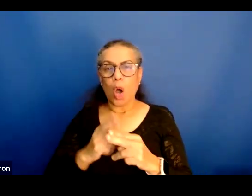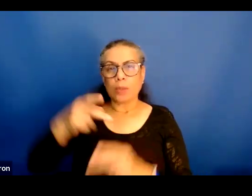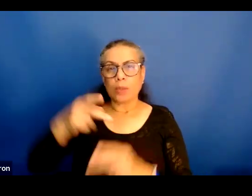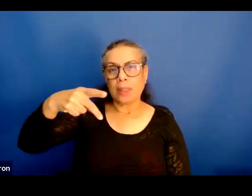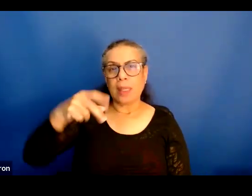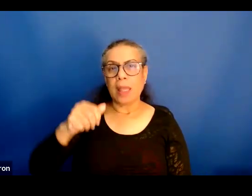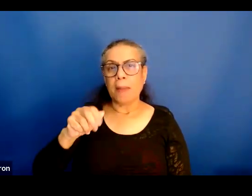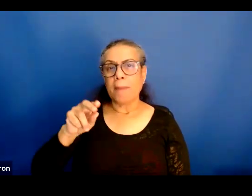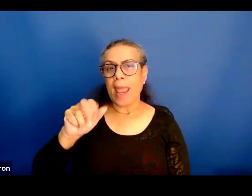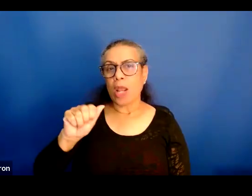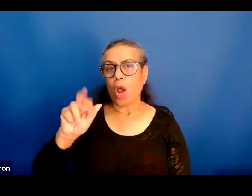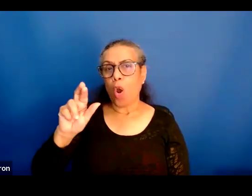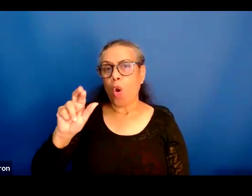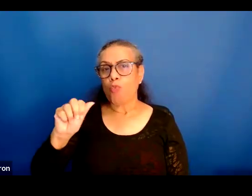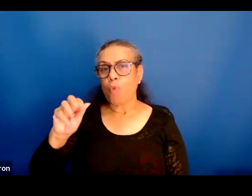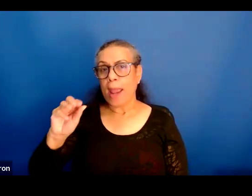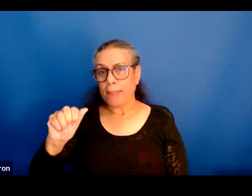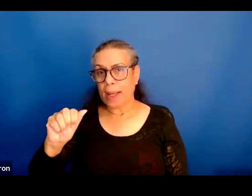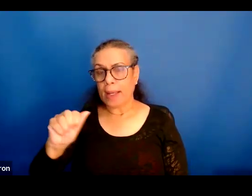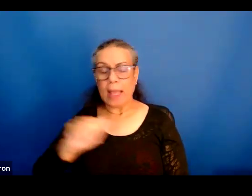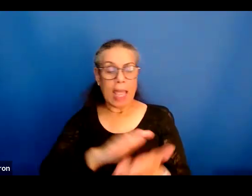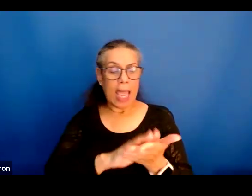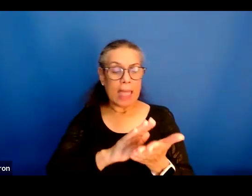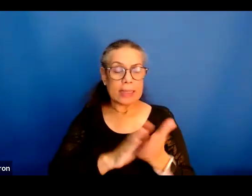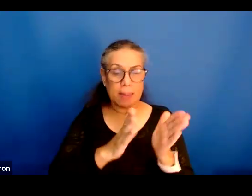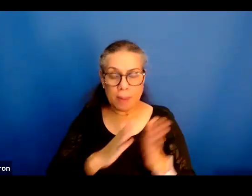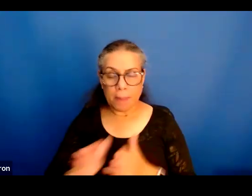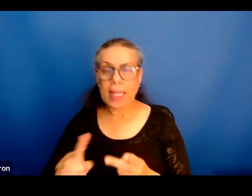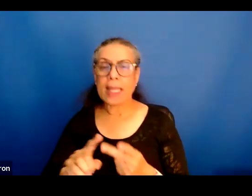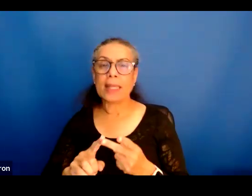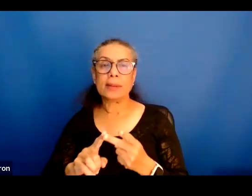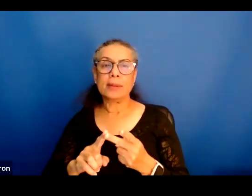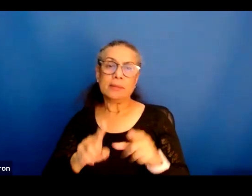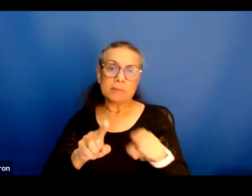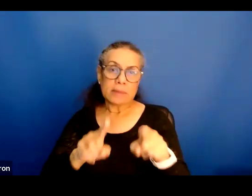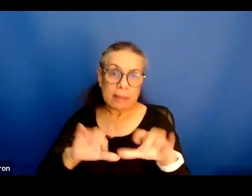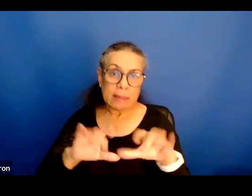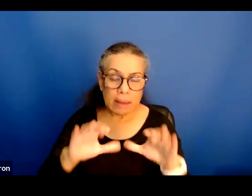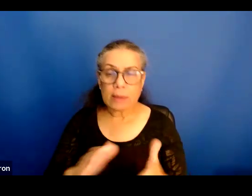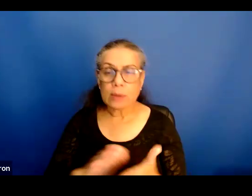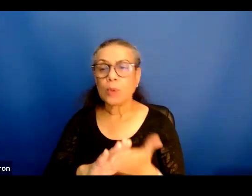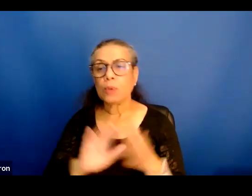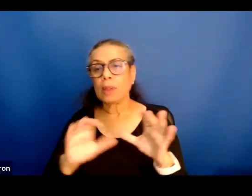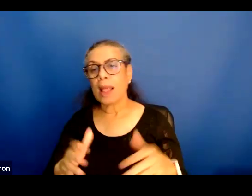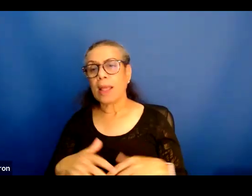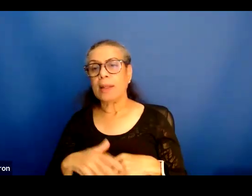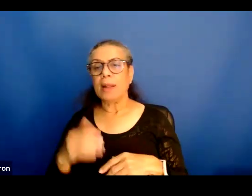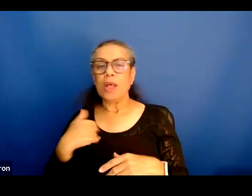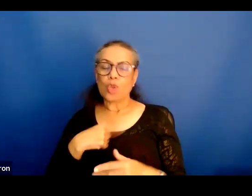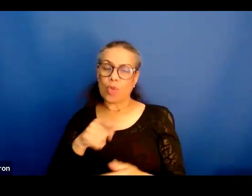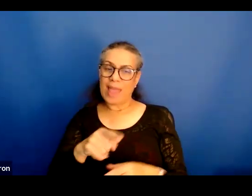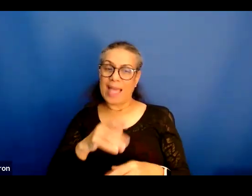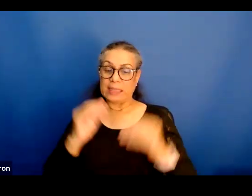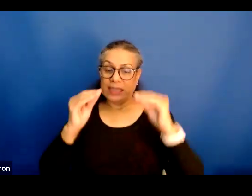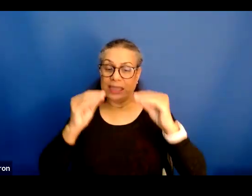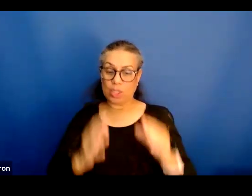They develop plans, academic plans, attendance plans for students. So they're the central place of where students are